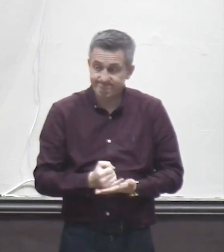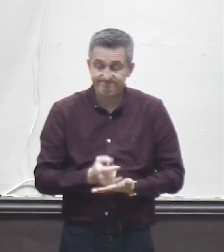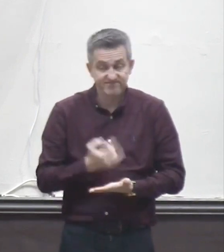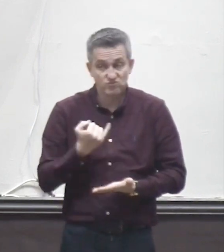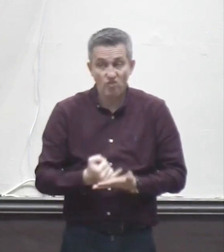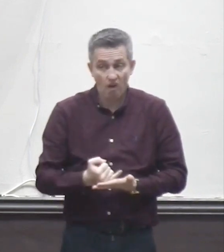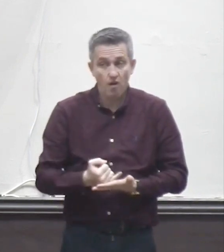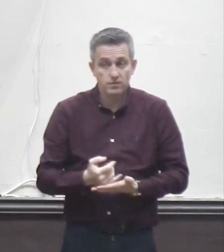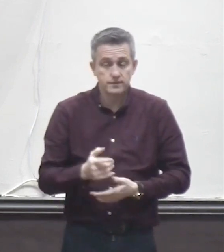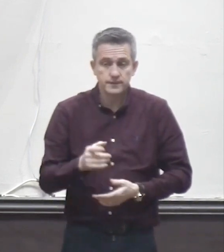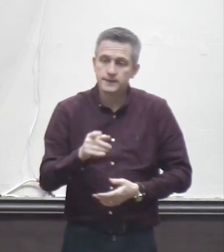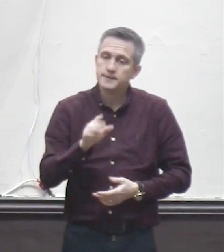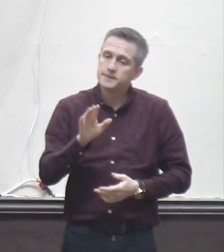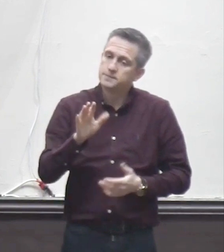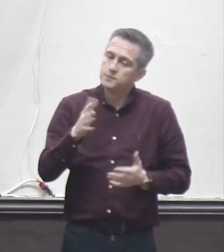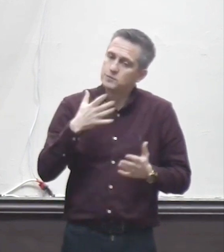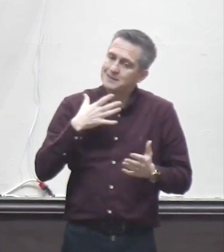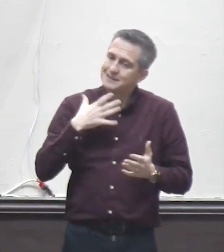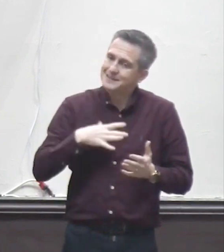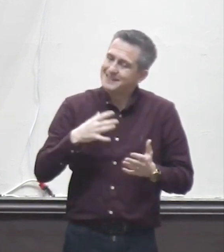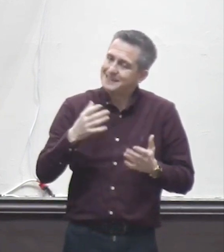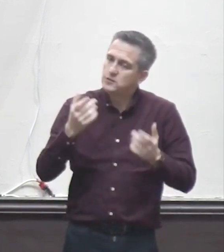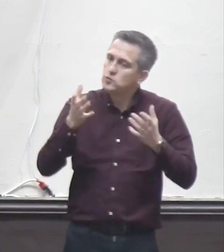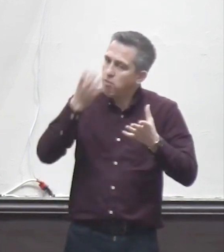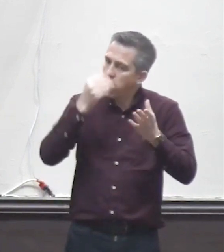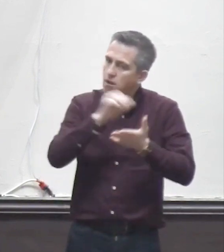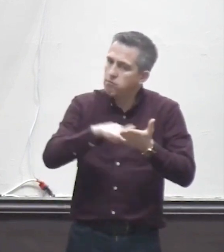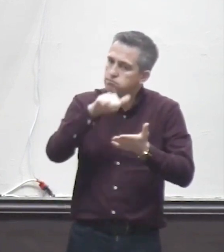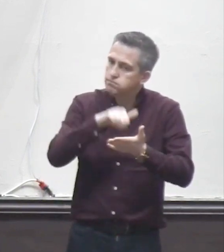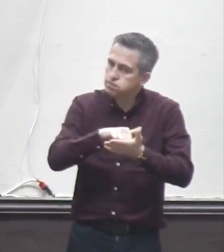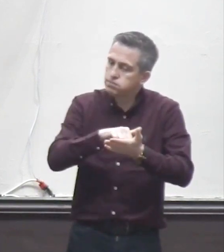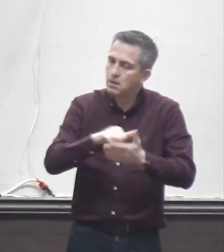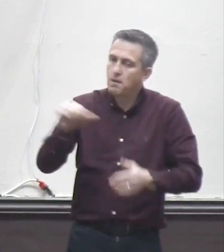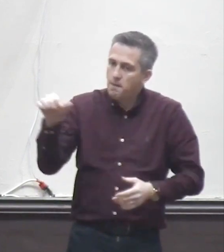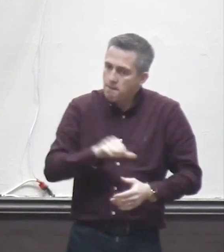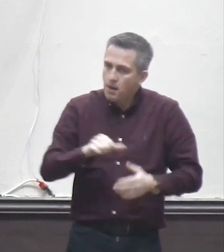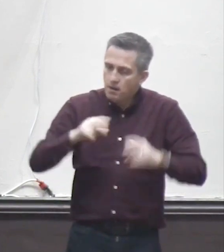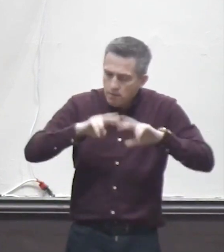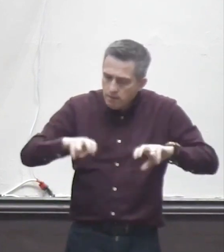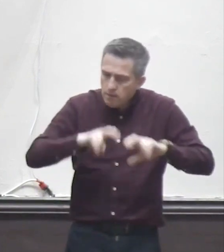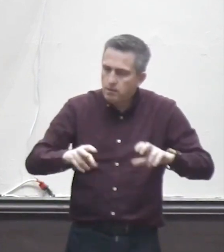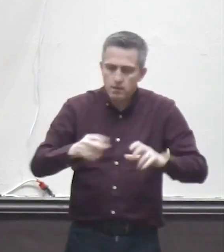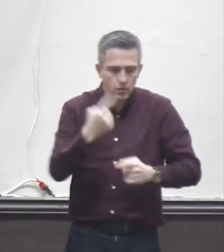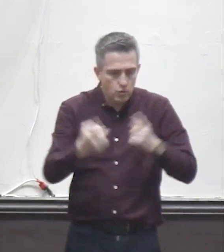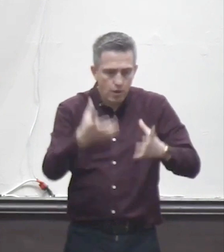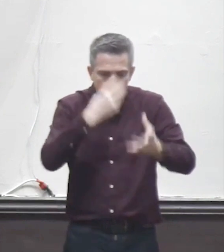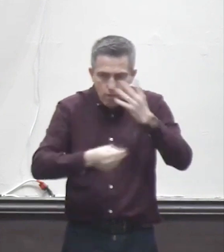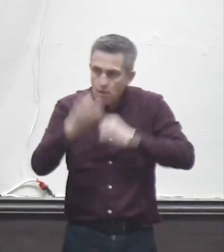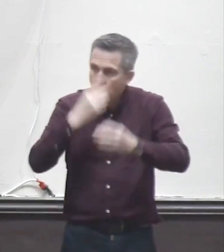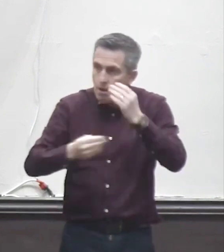Hence the sensitivity of Tawheed and Shirk, to understand it, to study it, it's upon every Muslim to make sure of